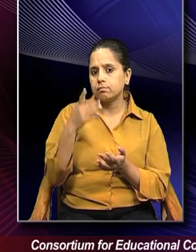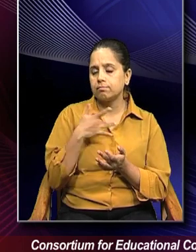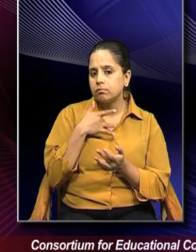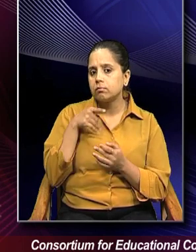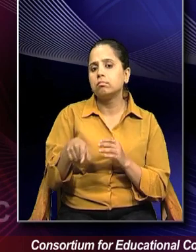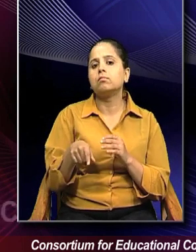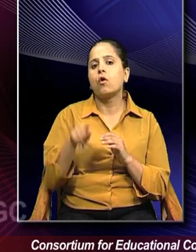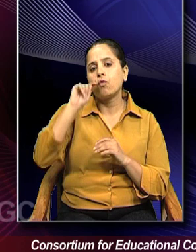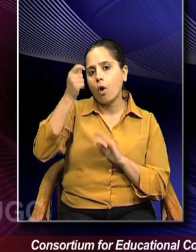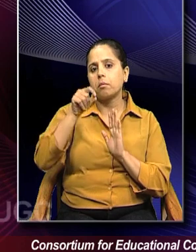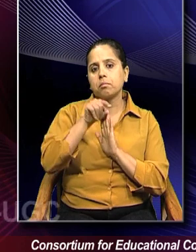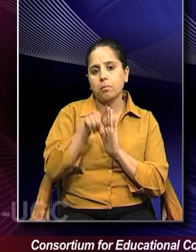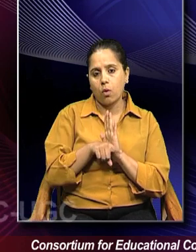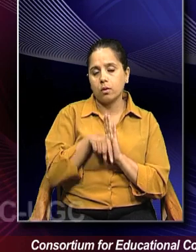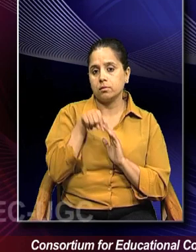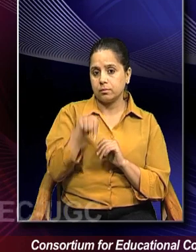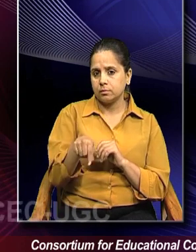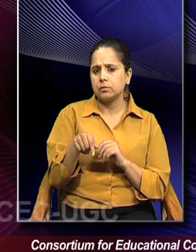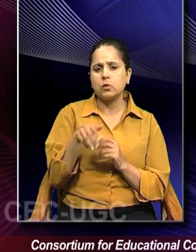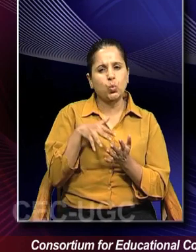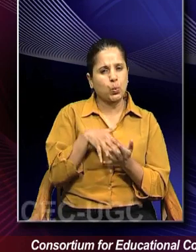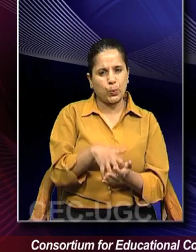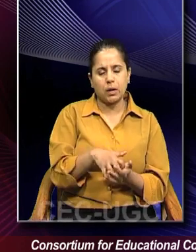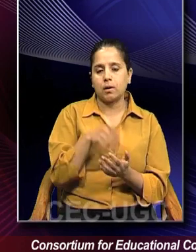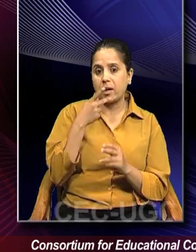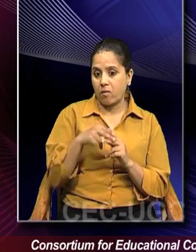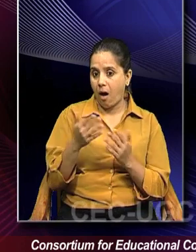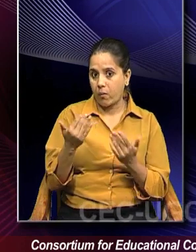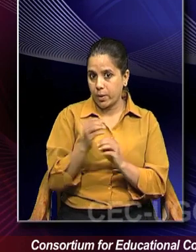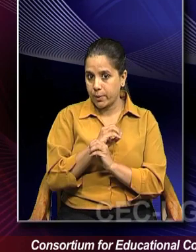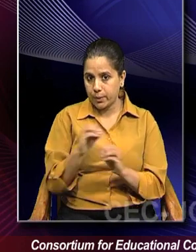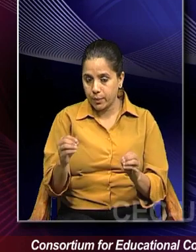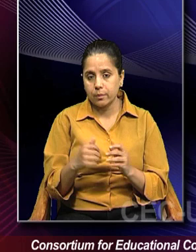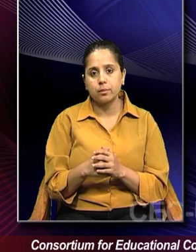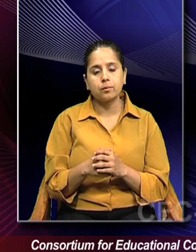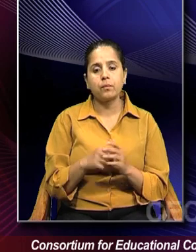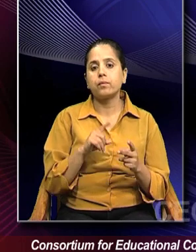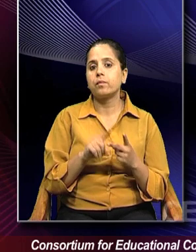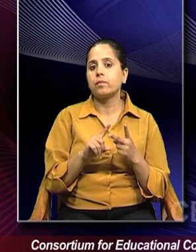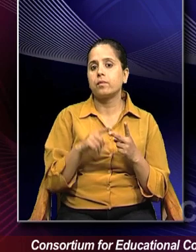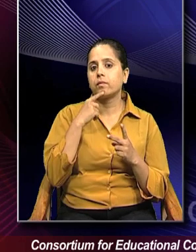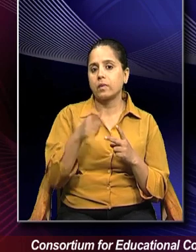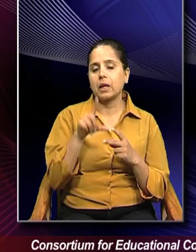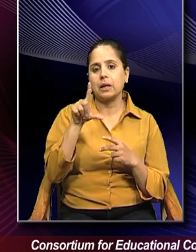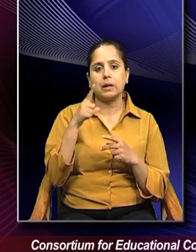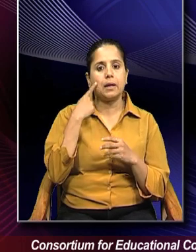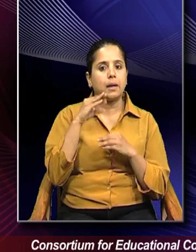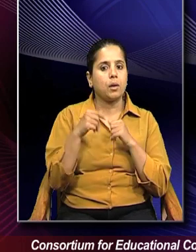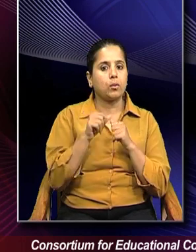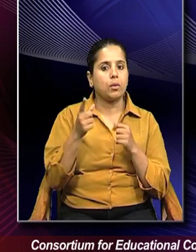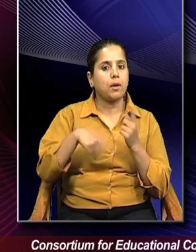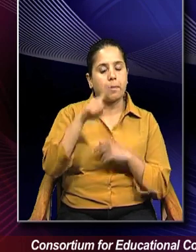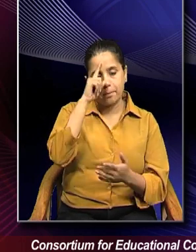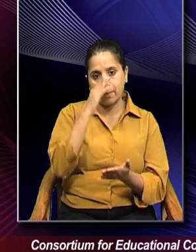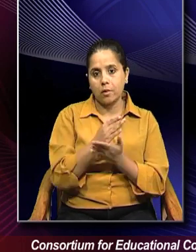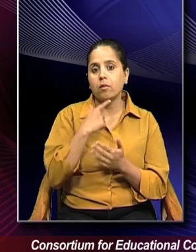foreign policy is very weak, if not non-existent. The second is liberal critique, which